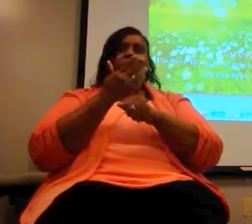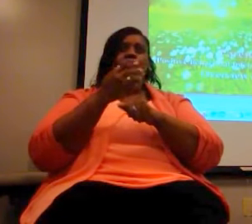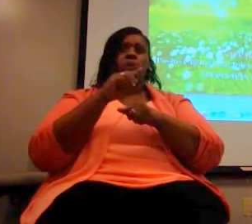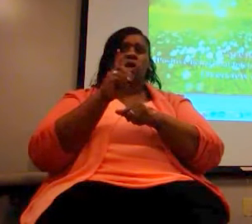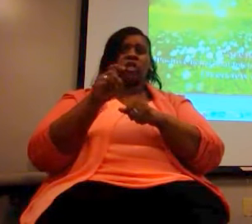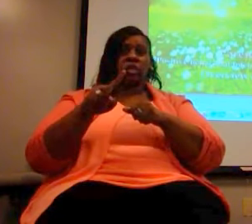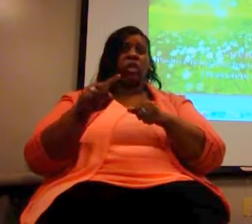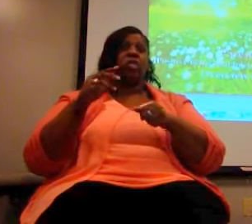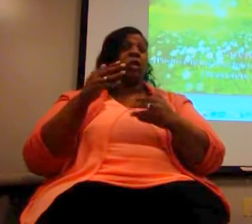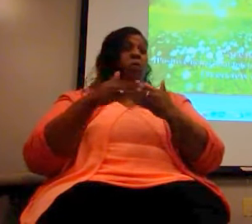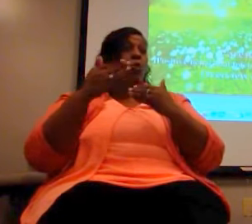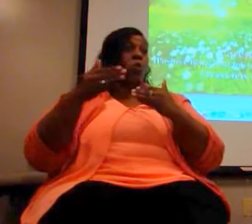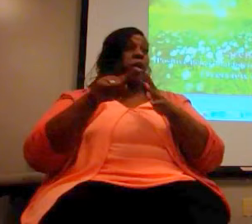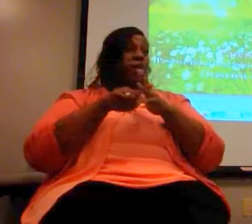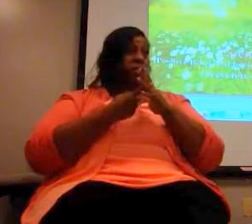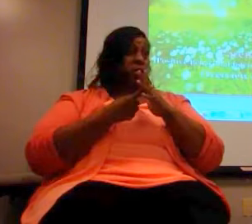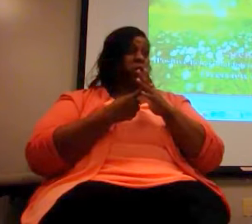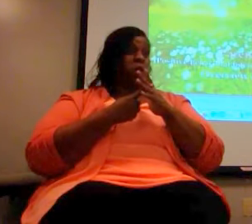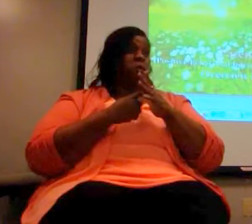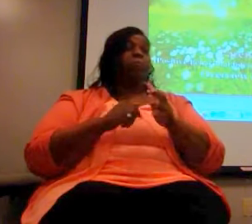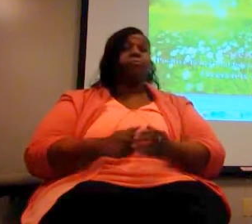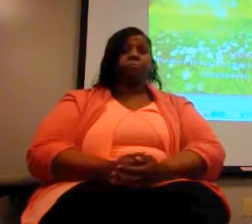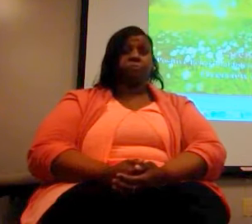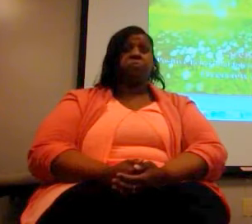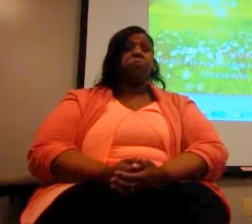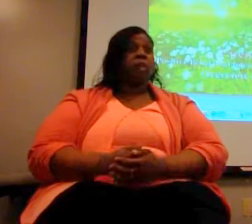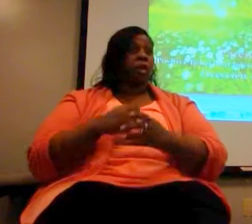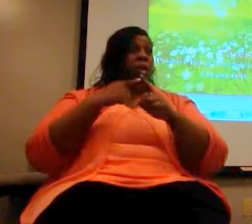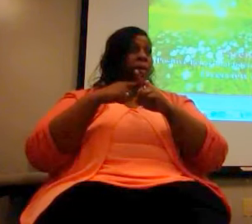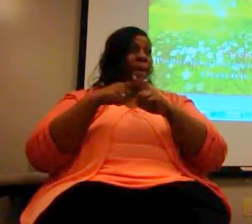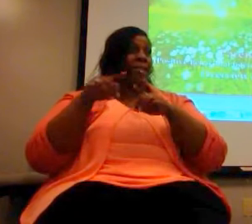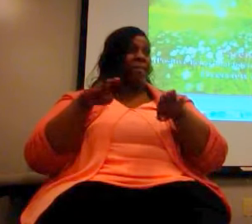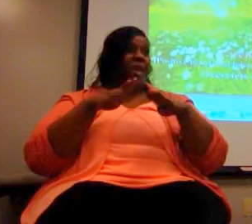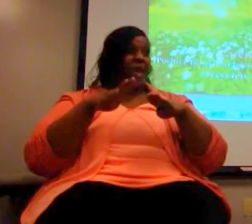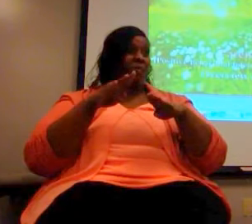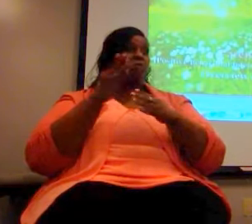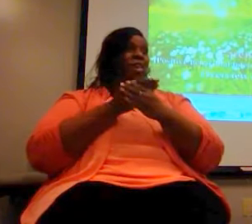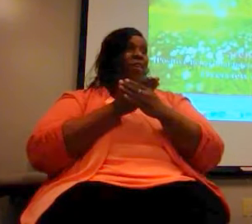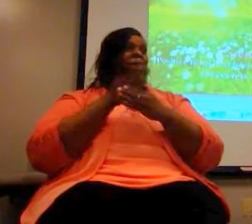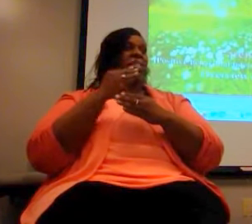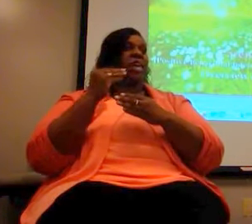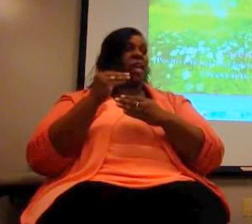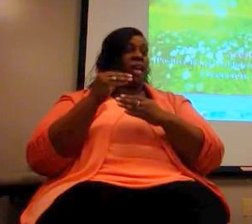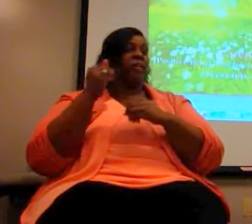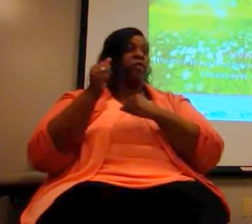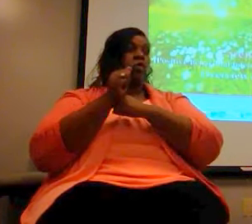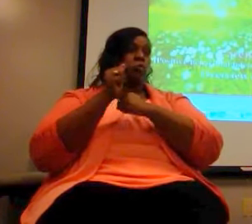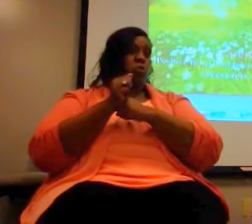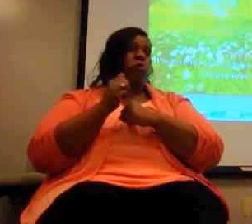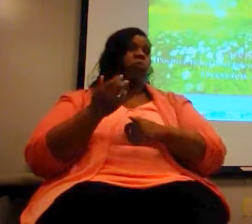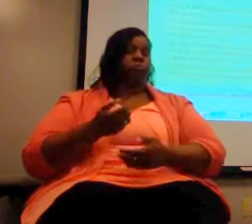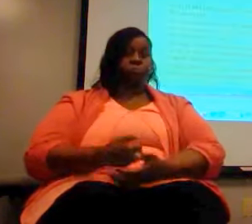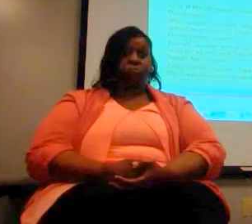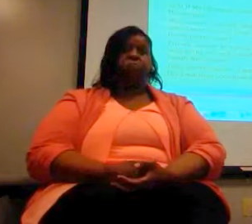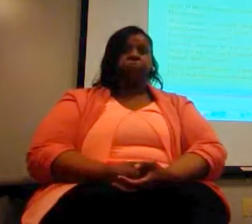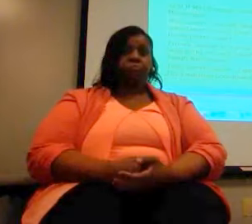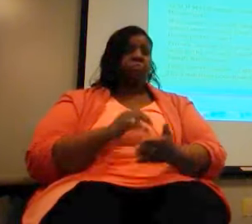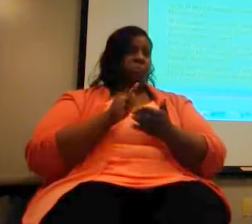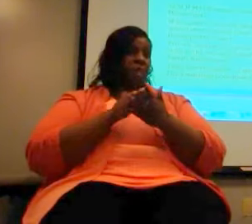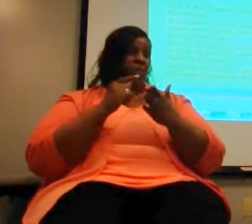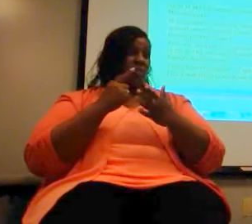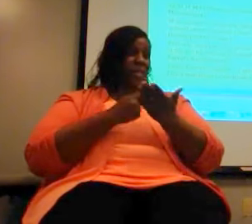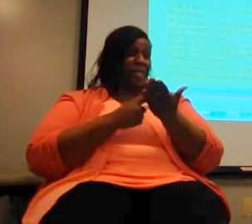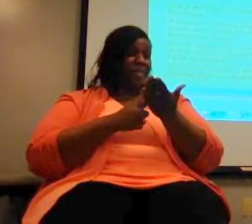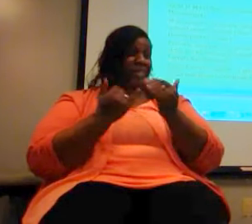we'll get started. So, Parenting with PBIS, Positive Behavioral Interventions and Supports, Overview and Tools to Use. That's what we're looking